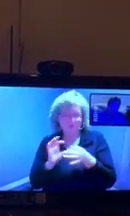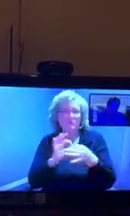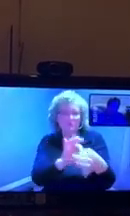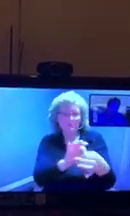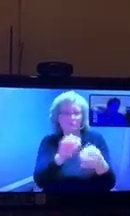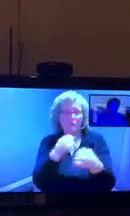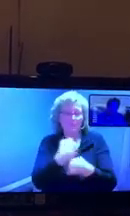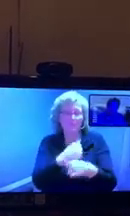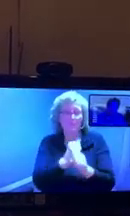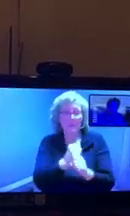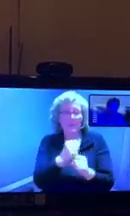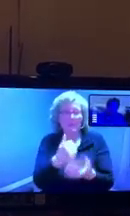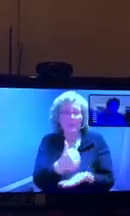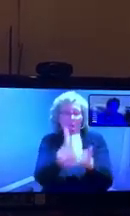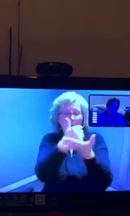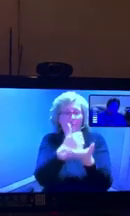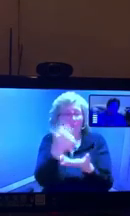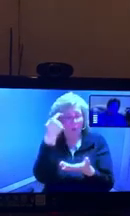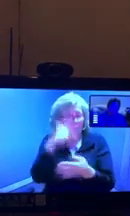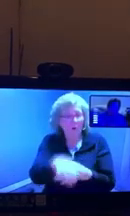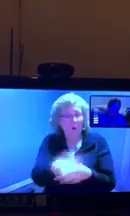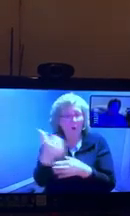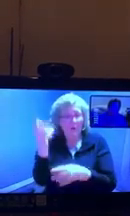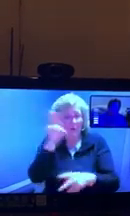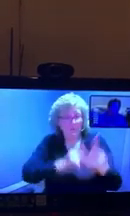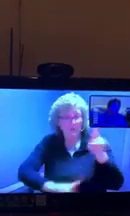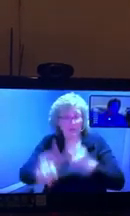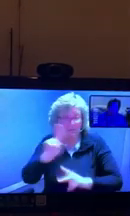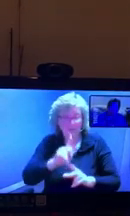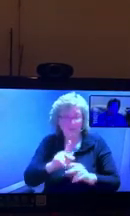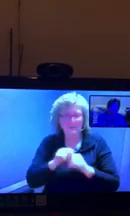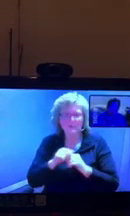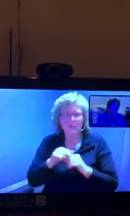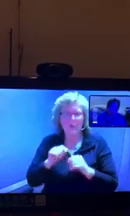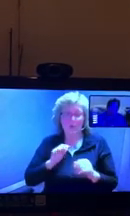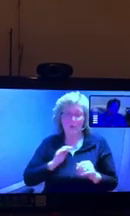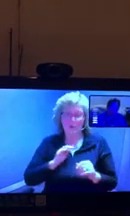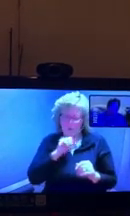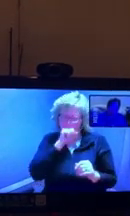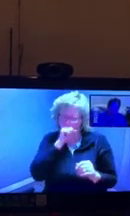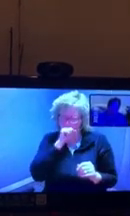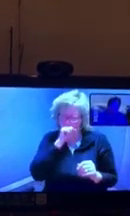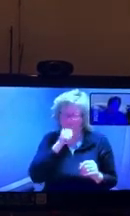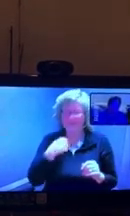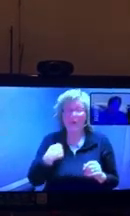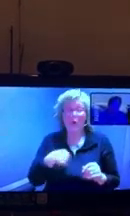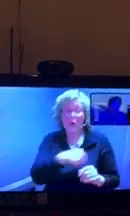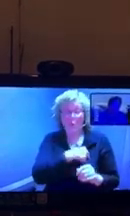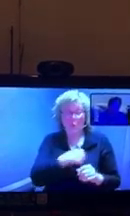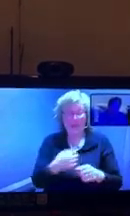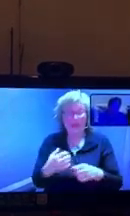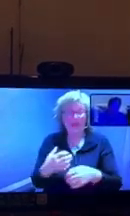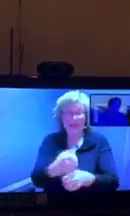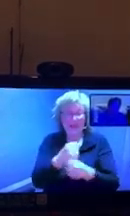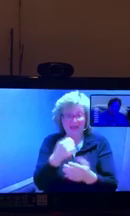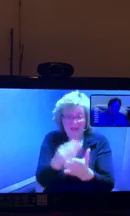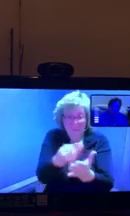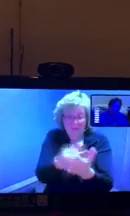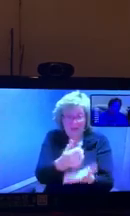what happens to us next year. So ASH's mission is about creating that $1 billion to help the world, and that vision